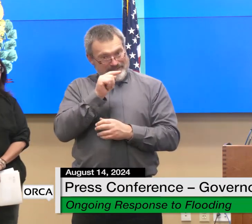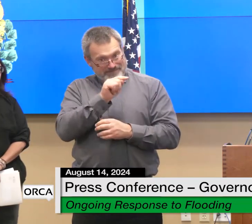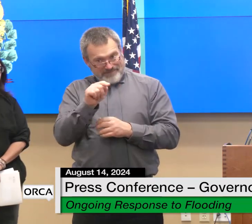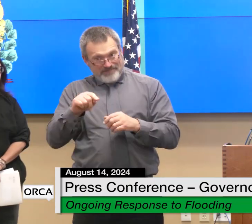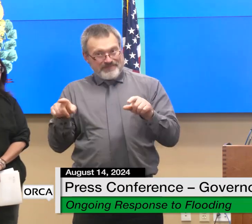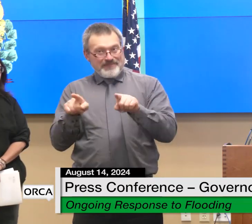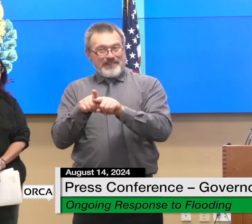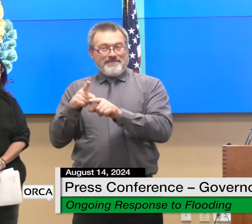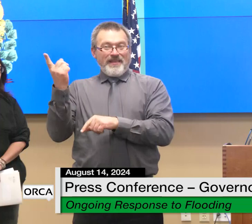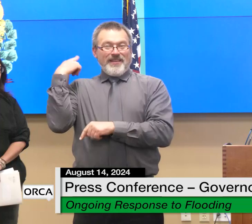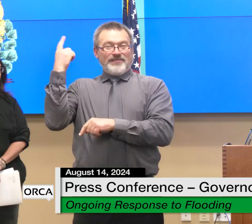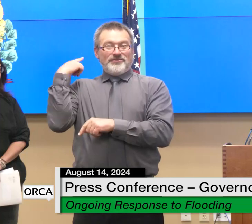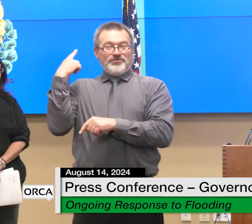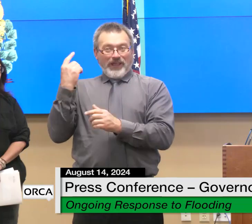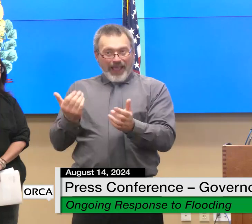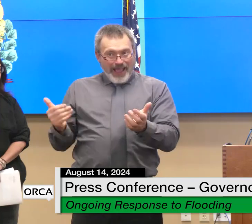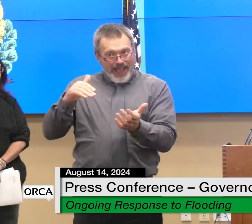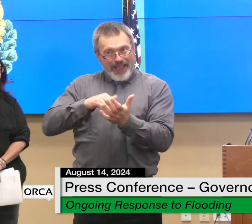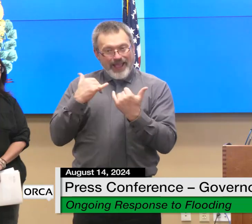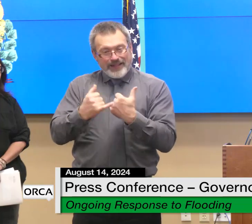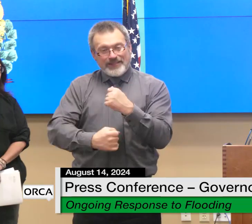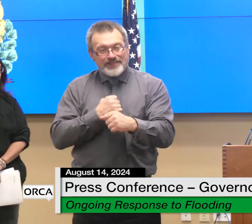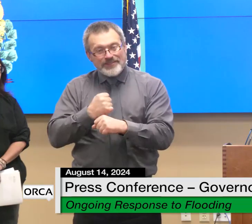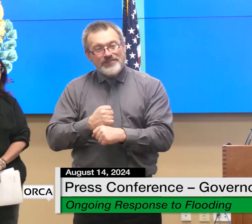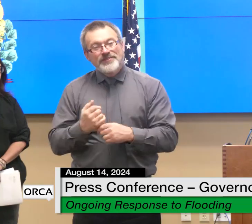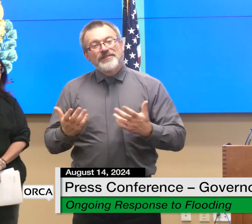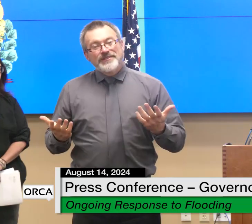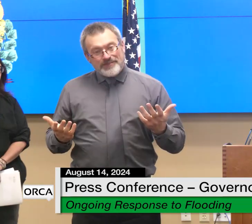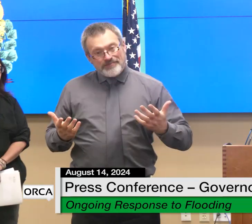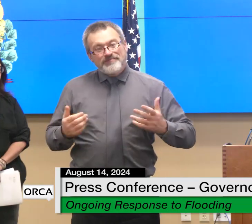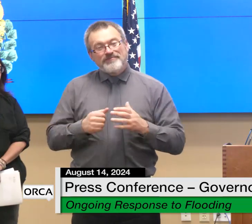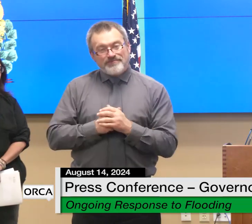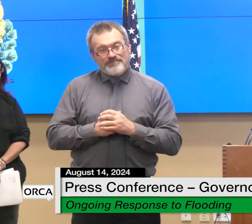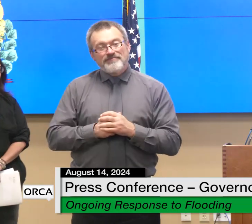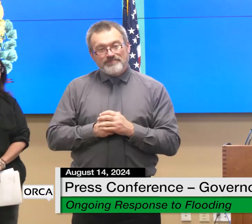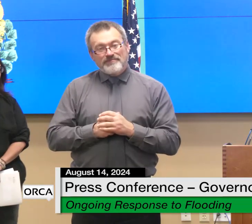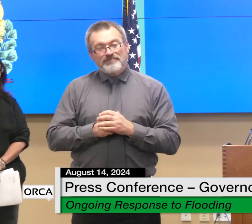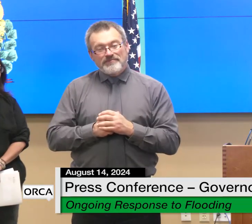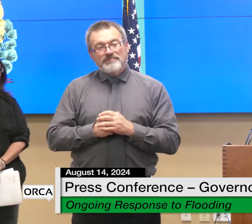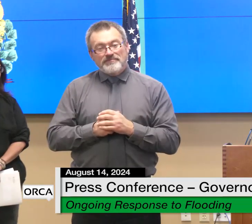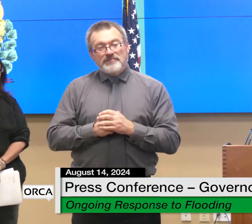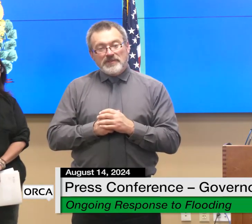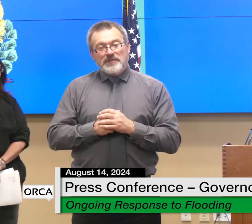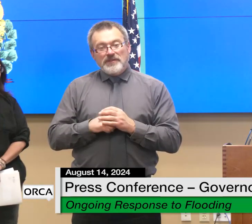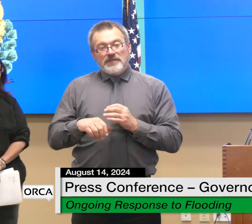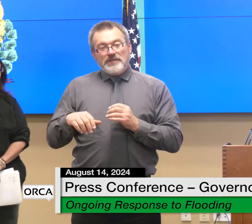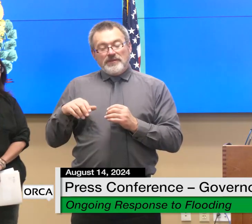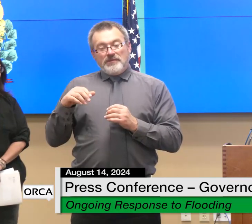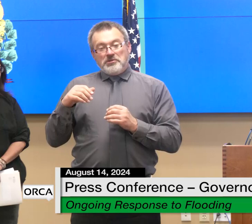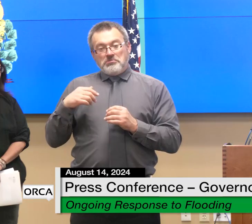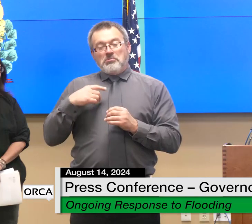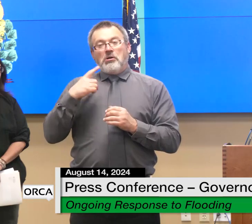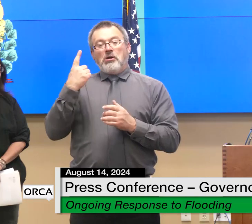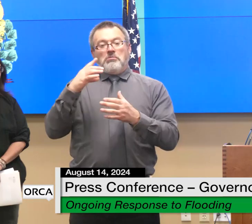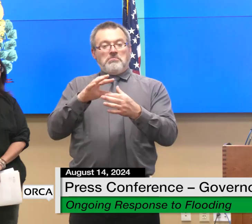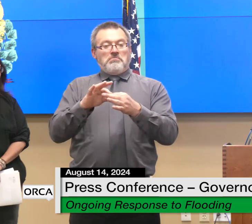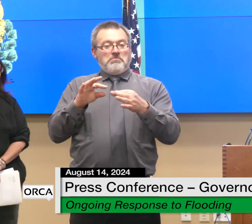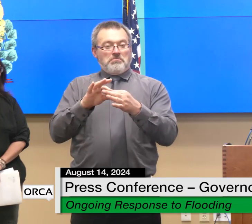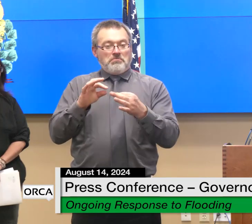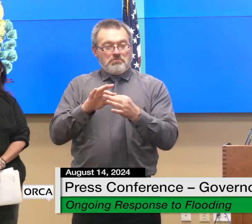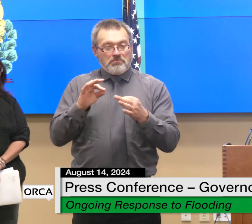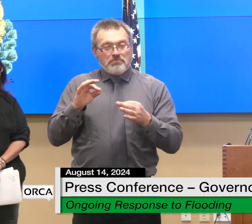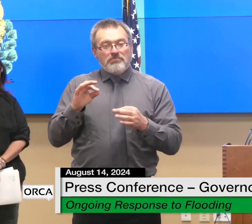Last week, there were 7 volunteers who spent the day mucking out a basement and carried out 2,700 buckets